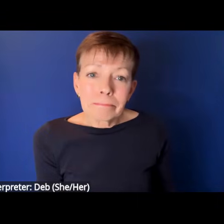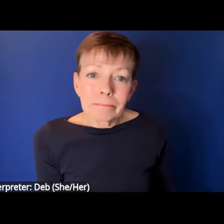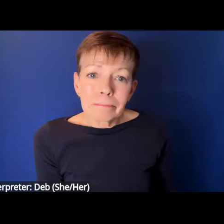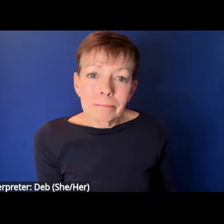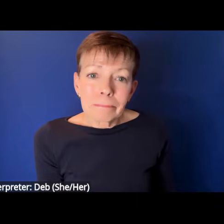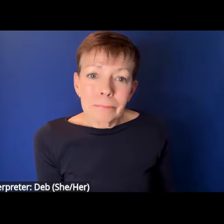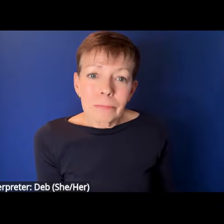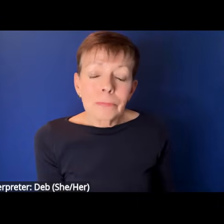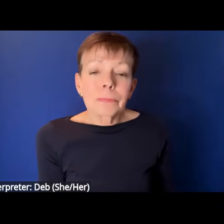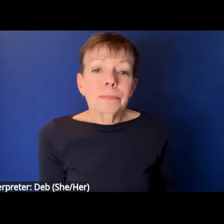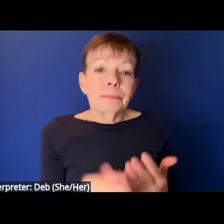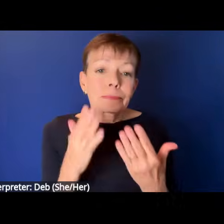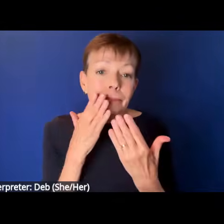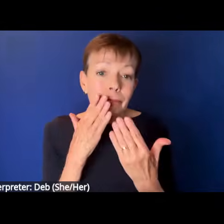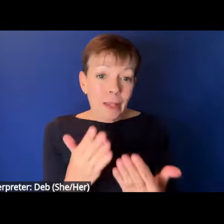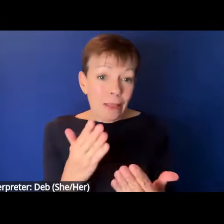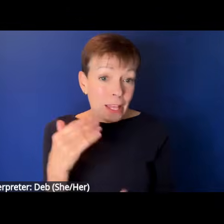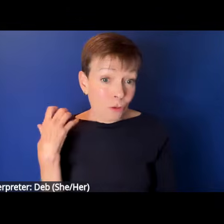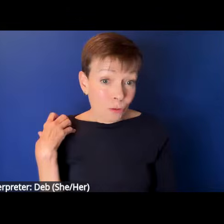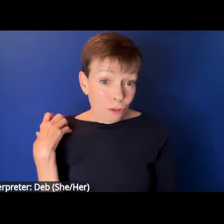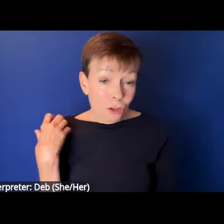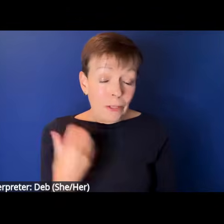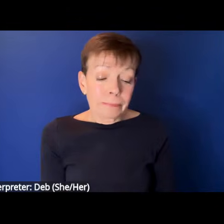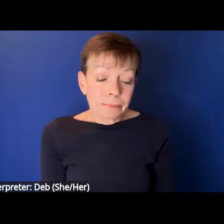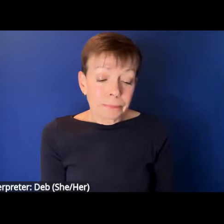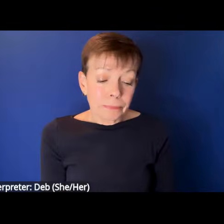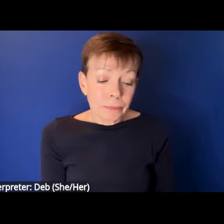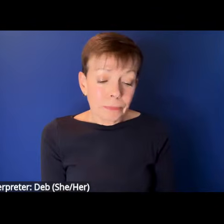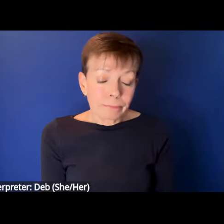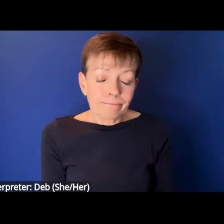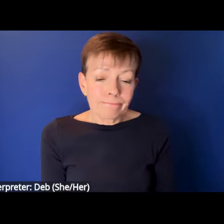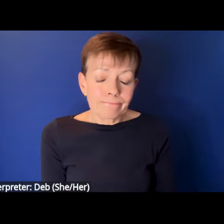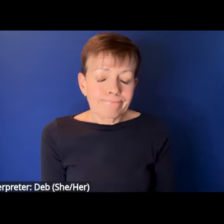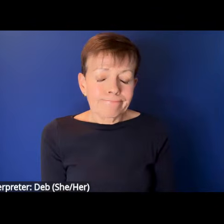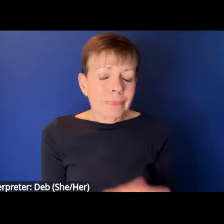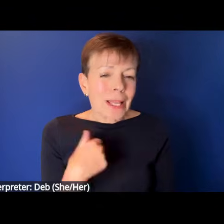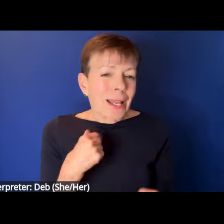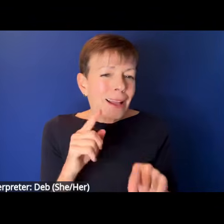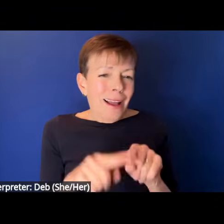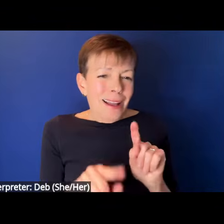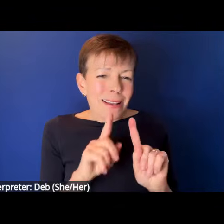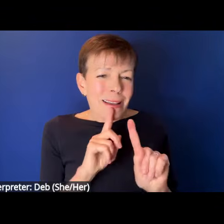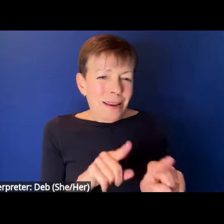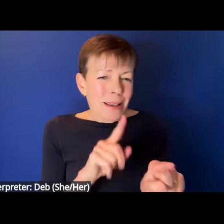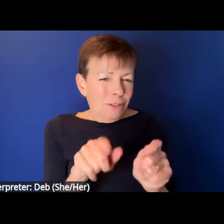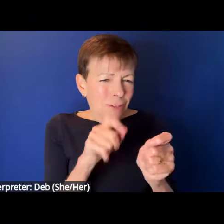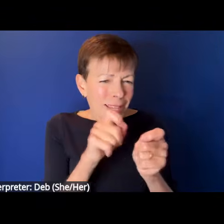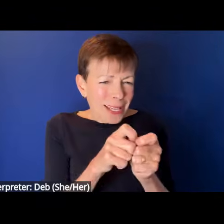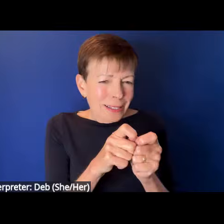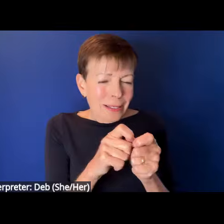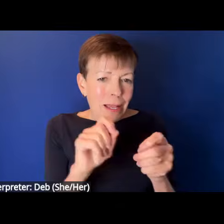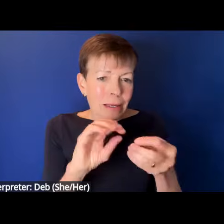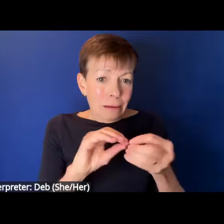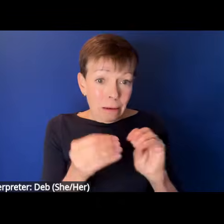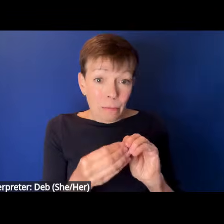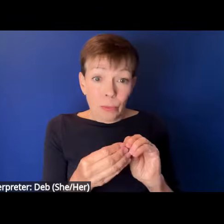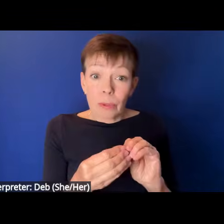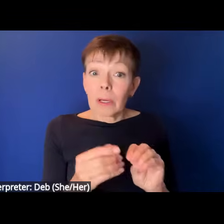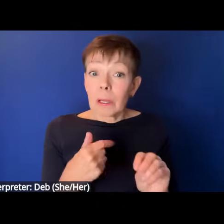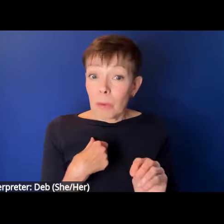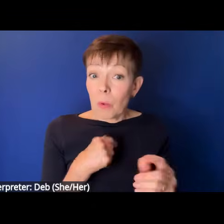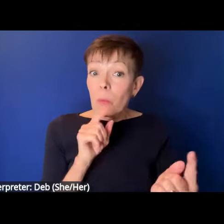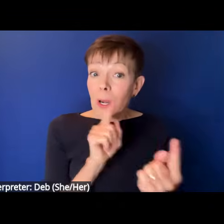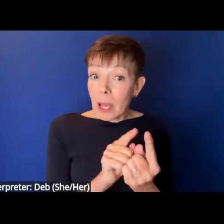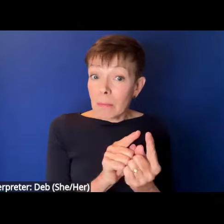Thank you, the chair. It's a very great question. I can't give you a specific number of students, but I mean, when I look at the secondary